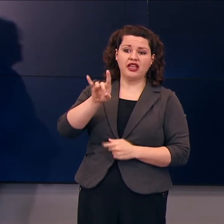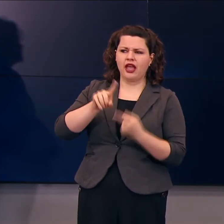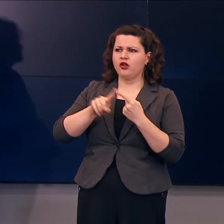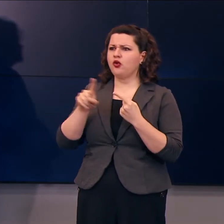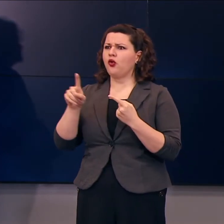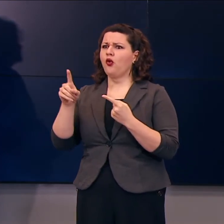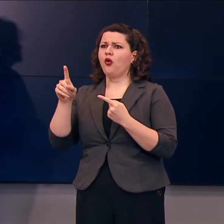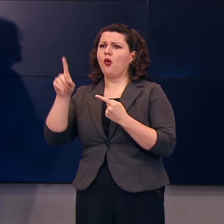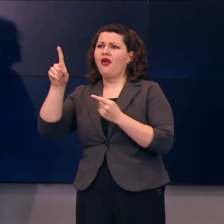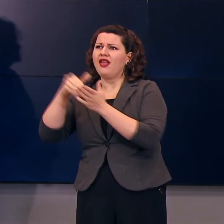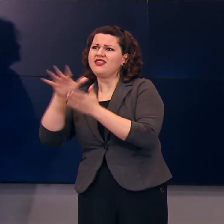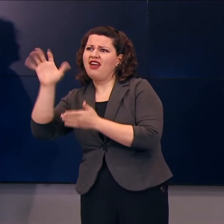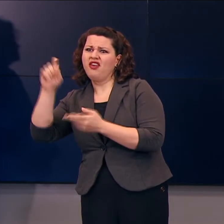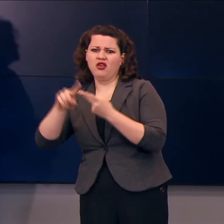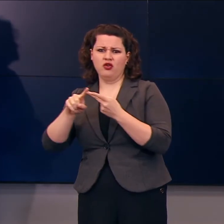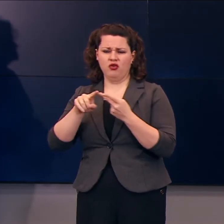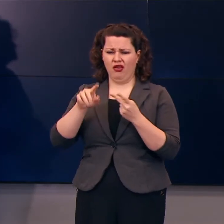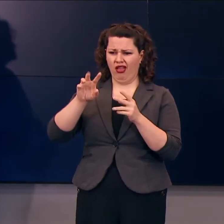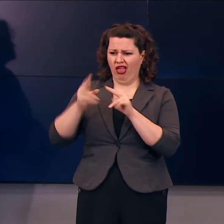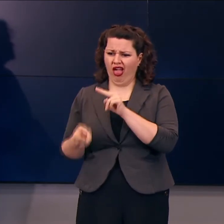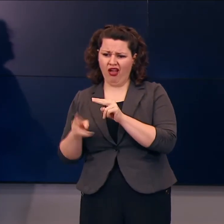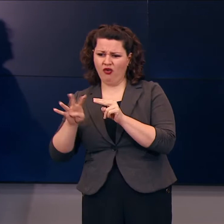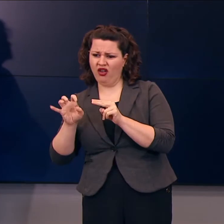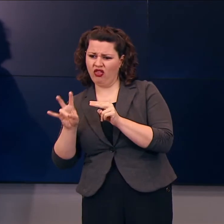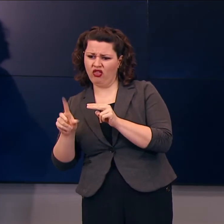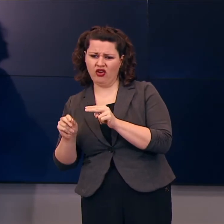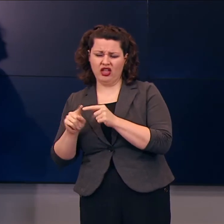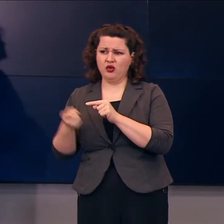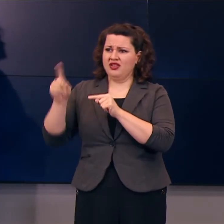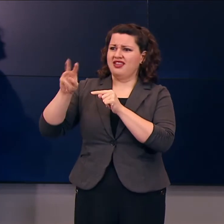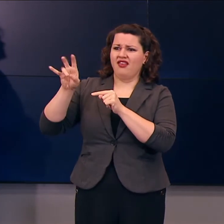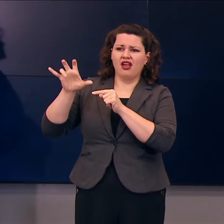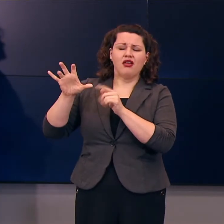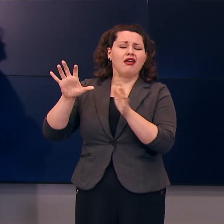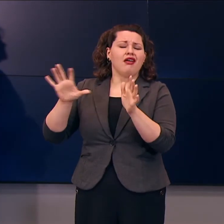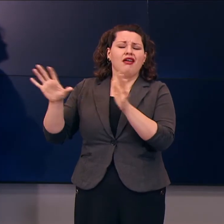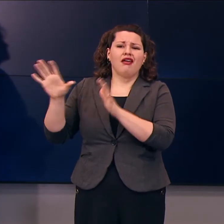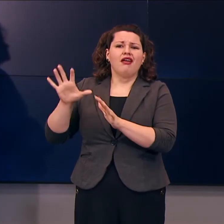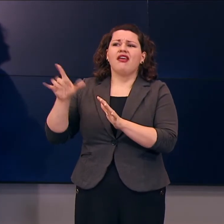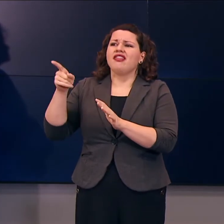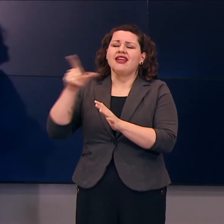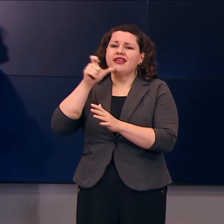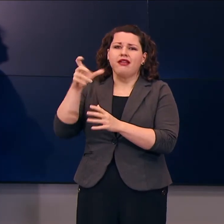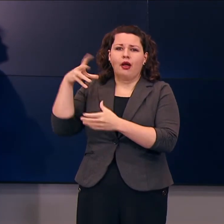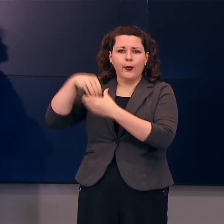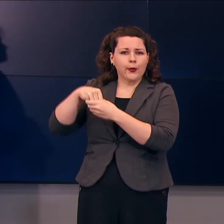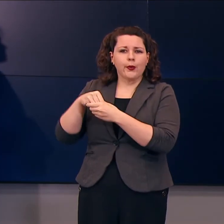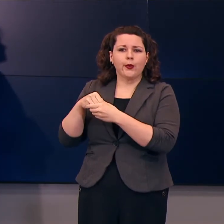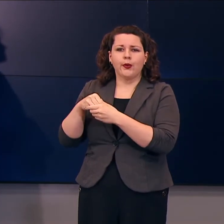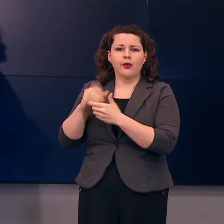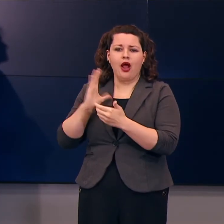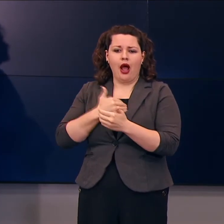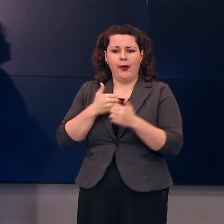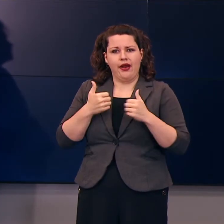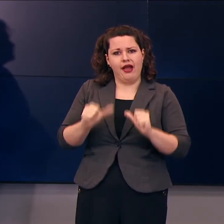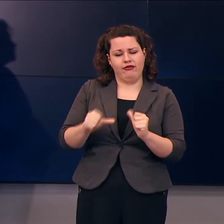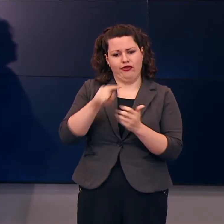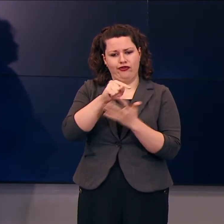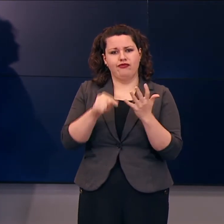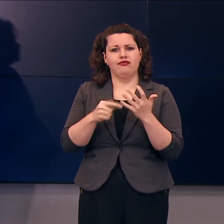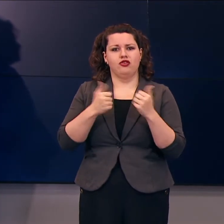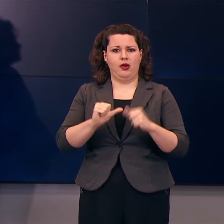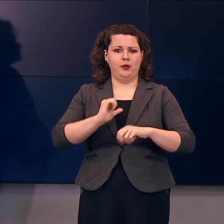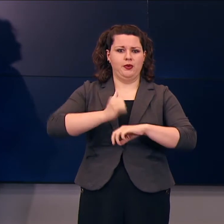to 430 to 700. We said at the beginning that it didn't take into account a lot of the mitigation efforts that we've